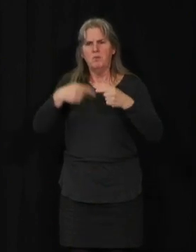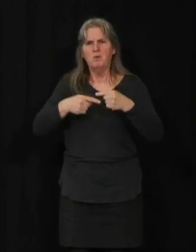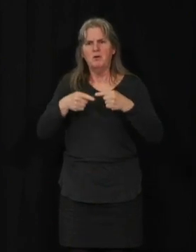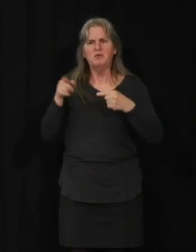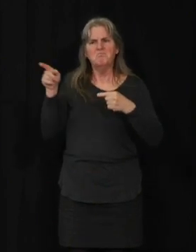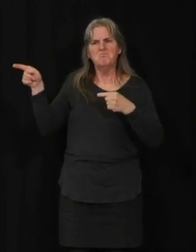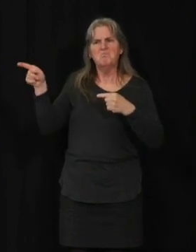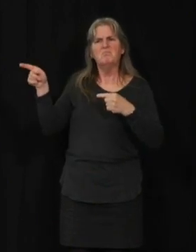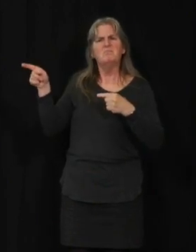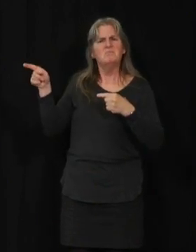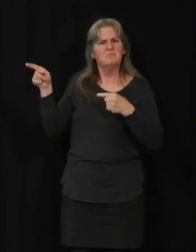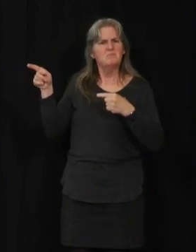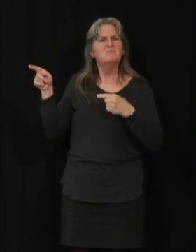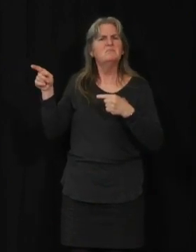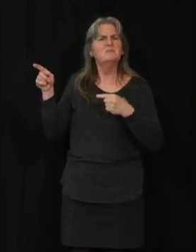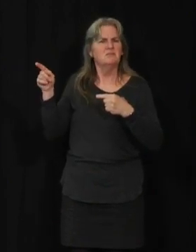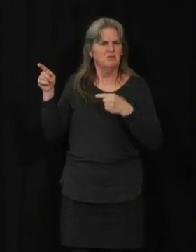have